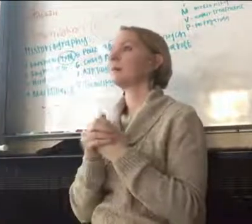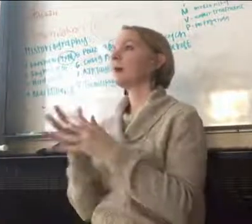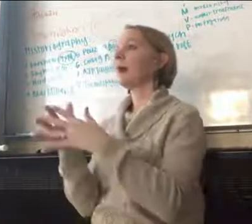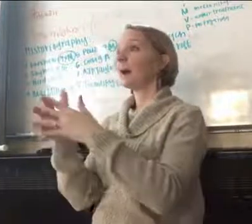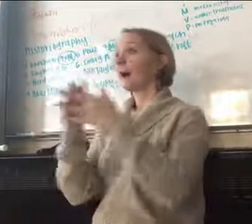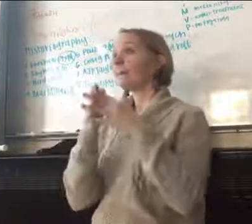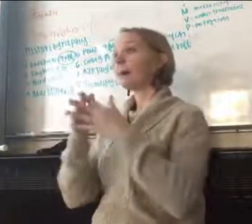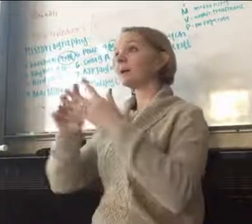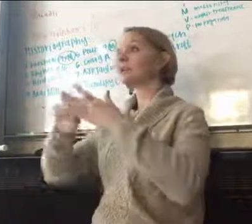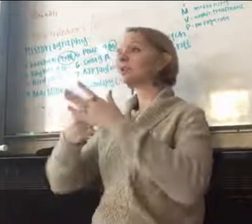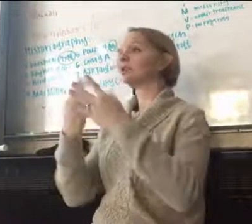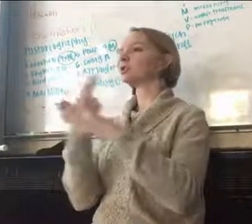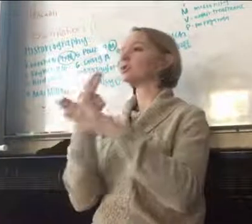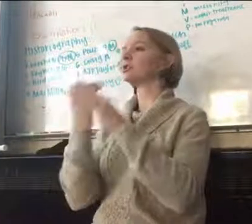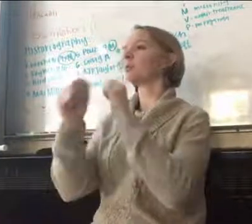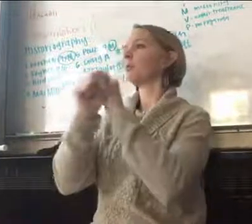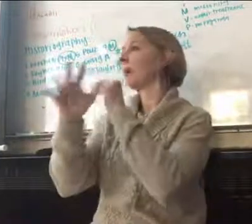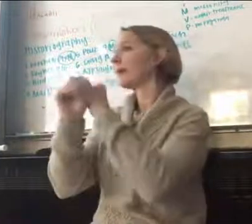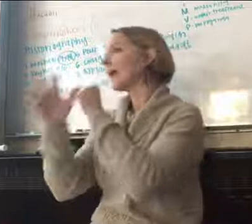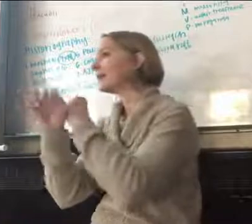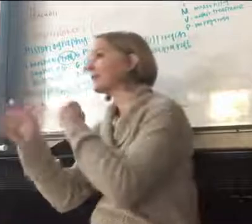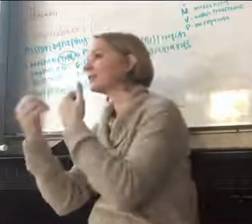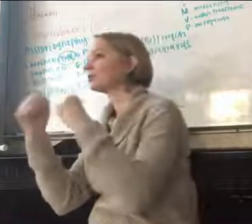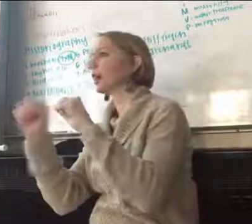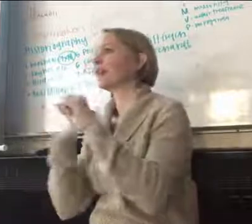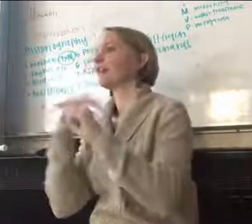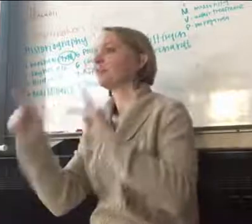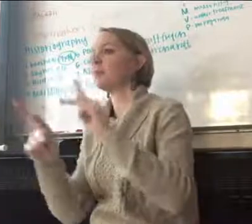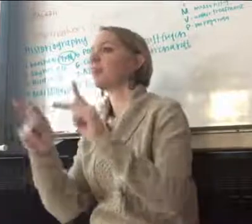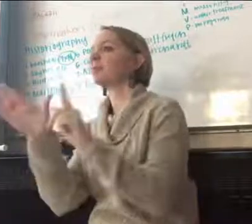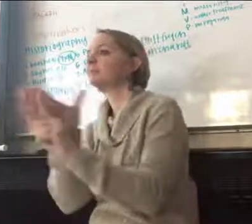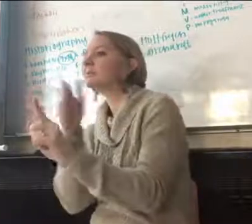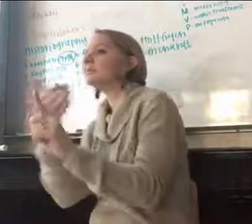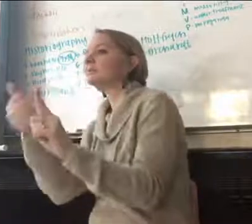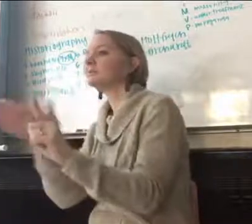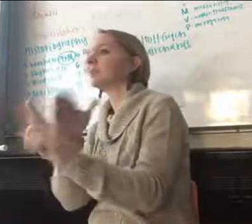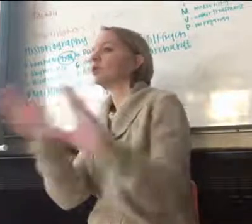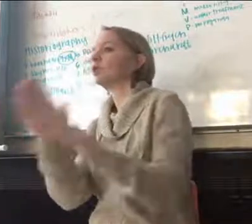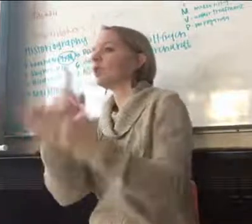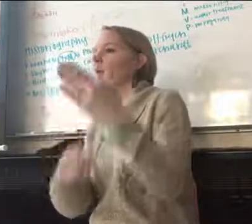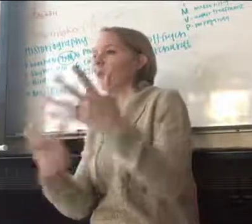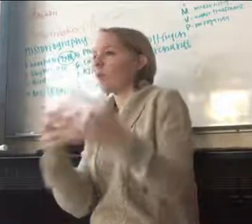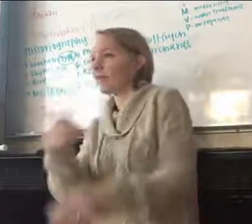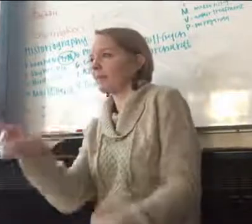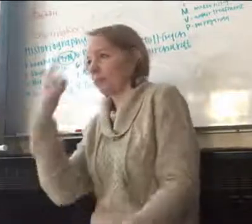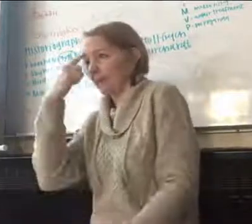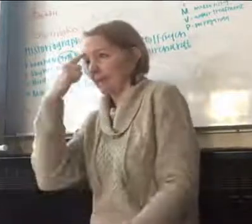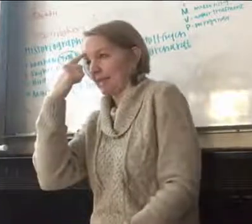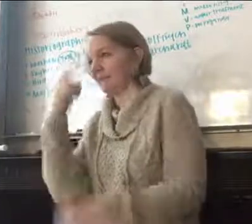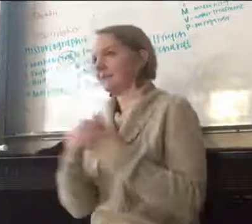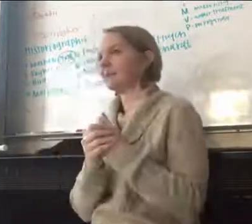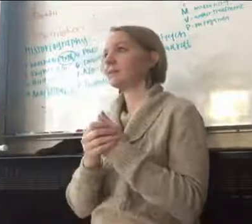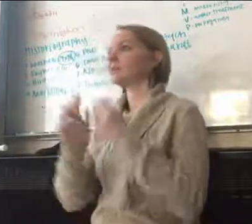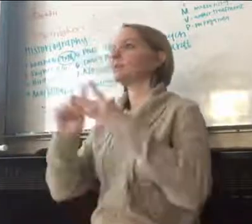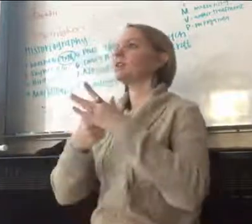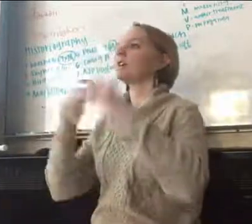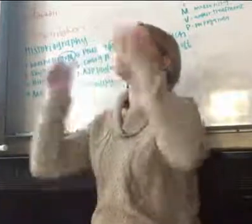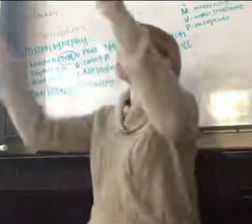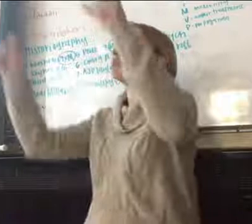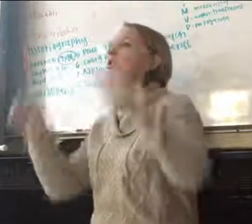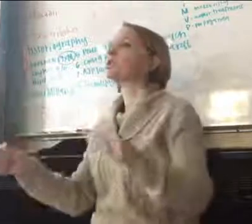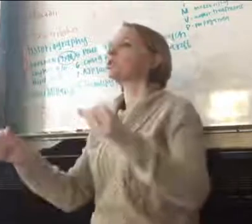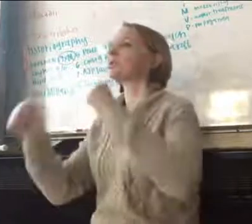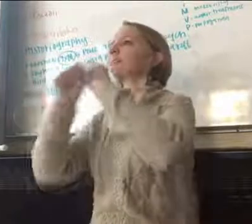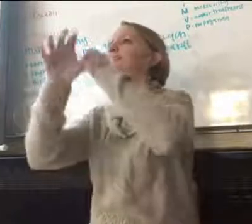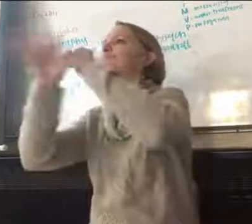America begins to use propaganda to get people to do what they want them to think. So we begin this massive poster campaign in the